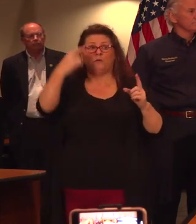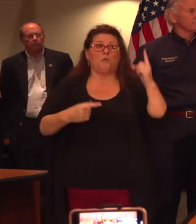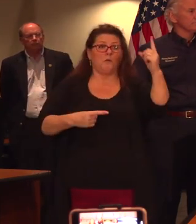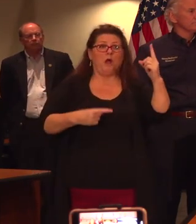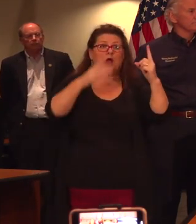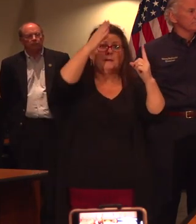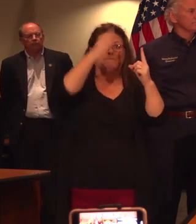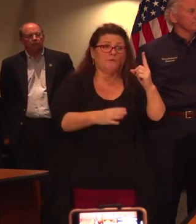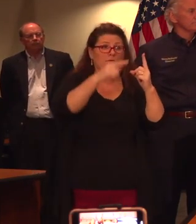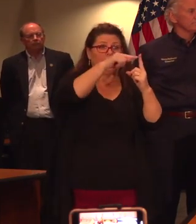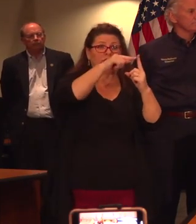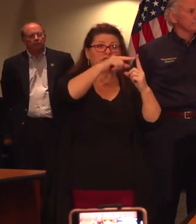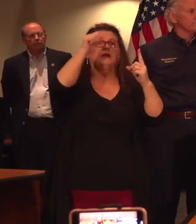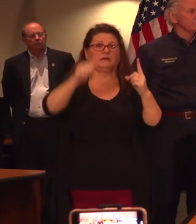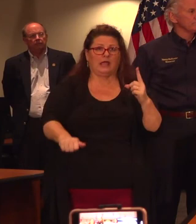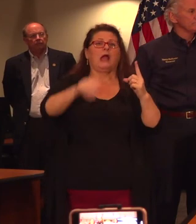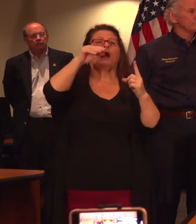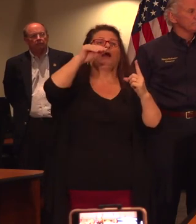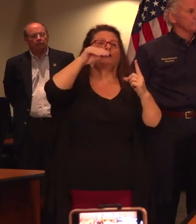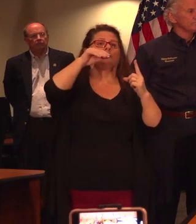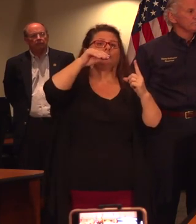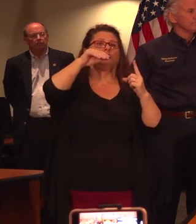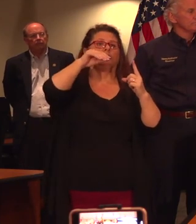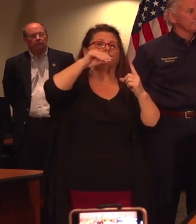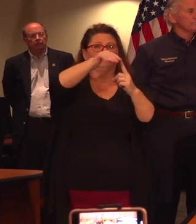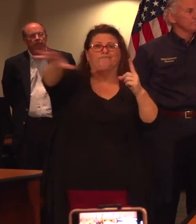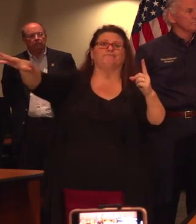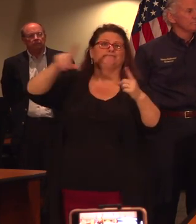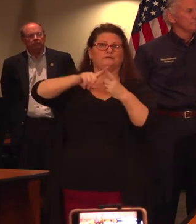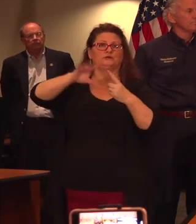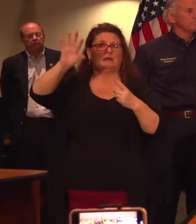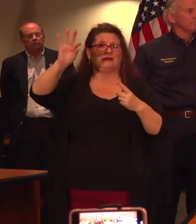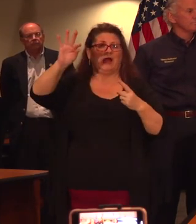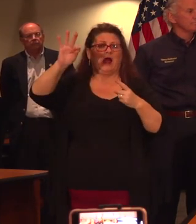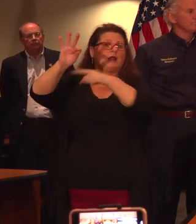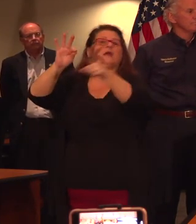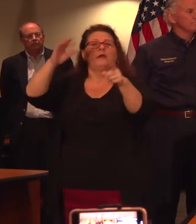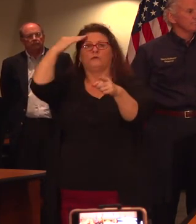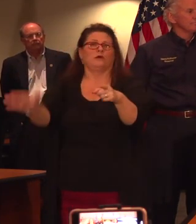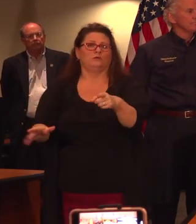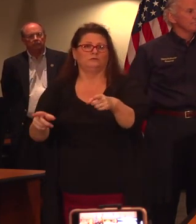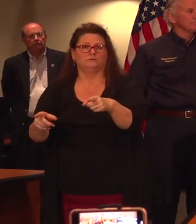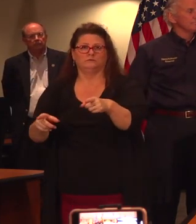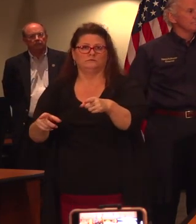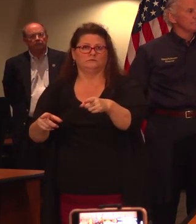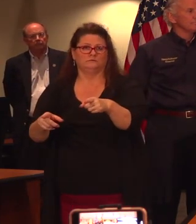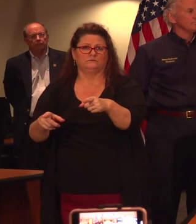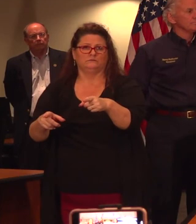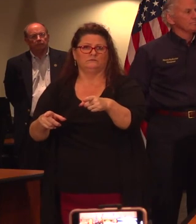there to be 9 other people who have not been diagnosed. So we also rely on the estimated disease burden.